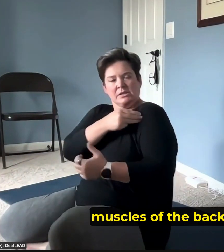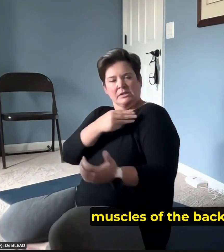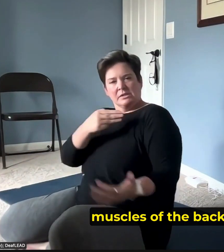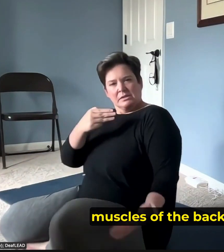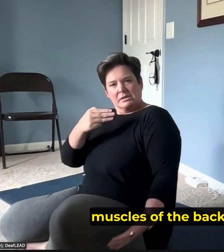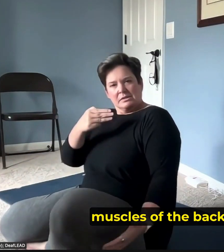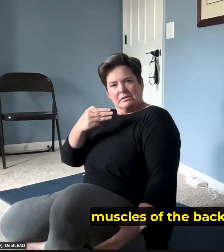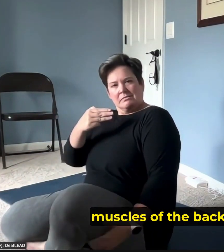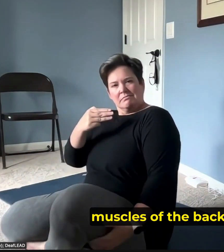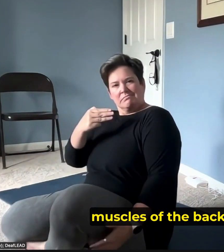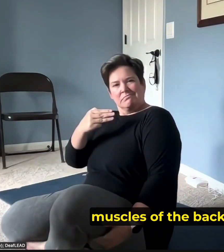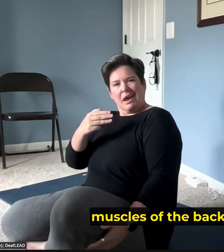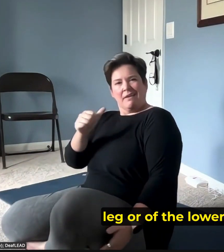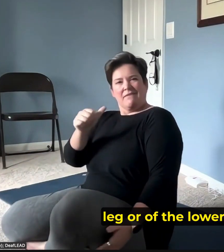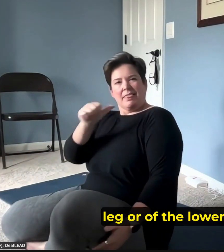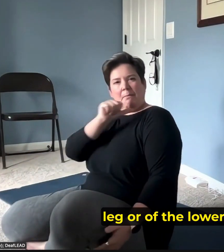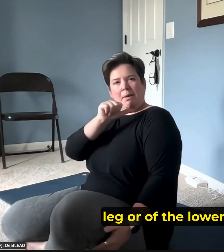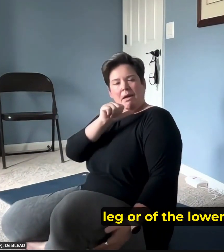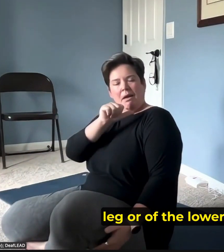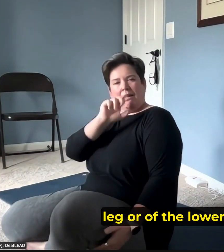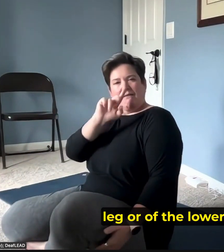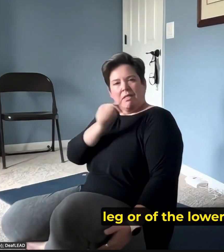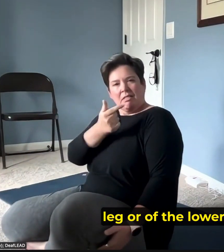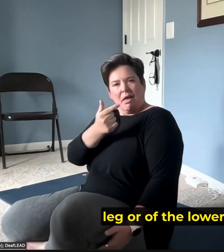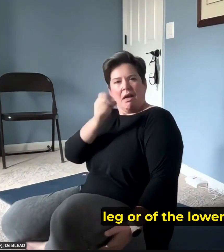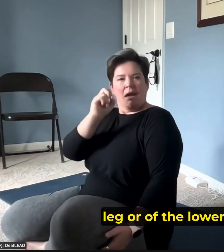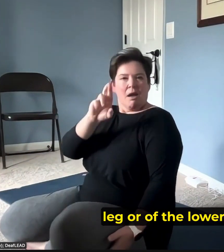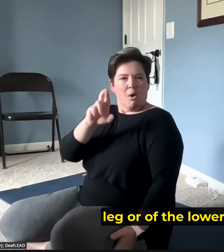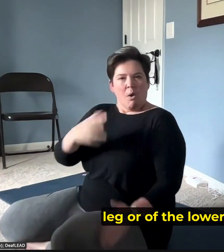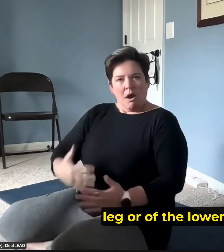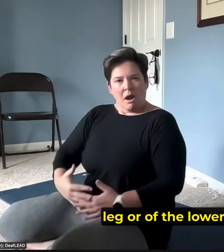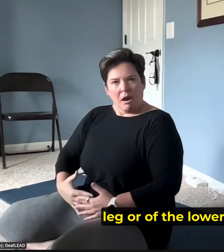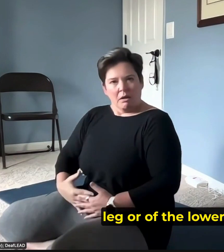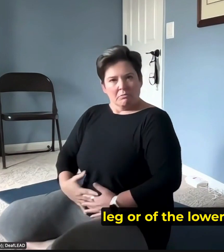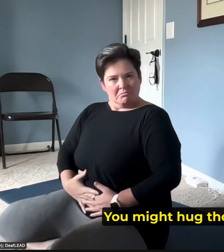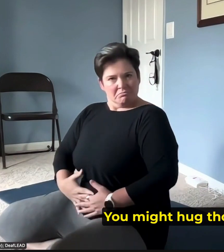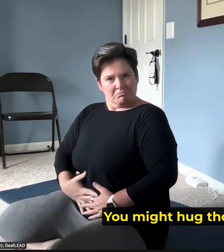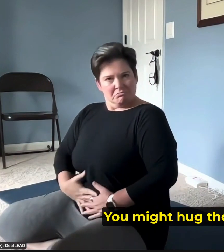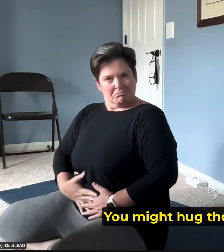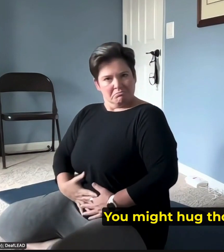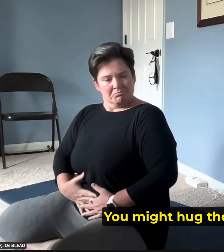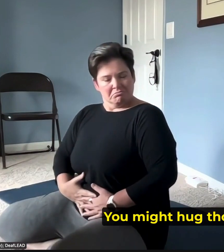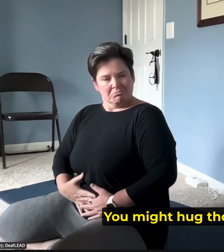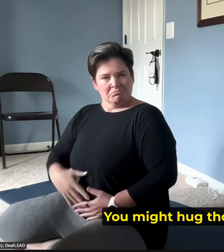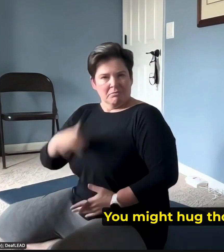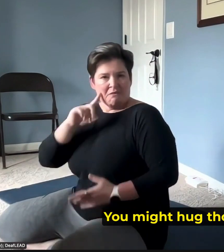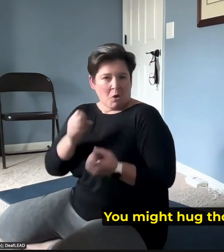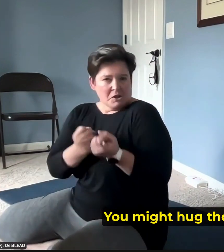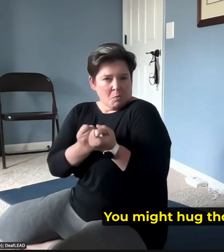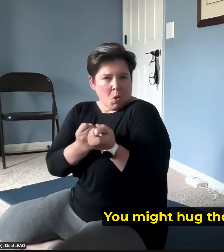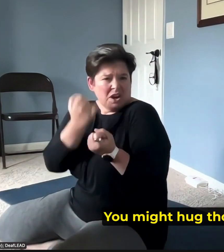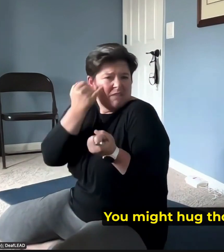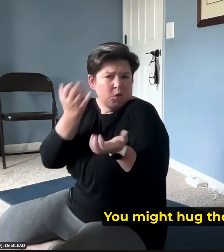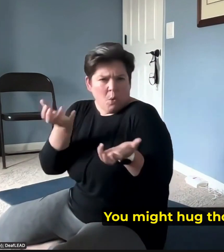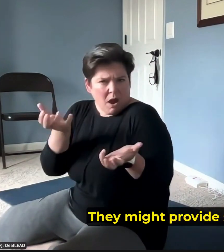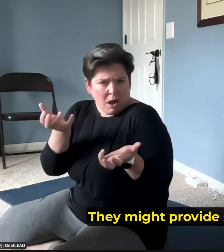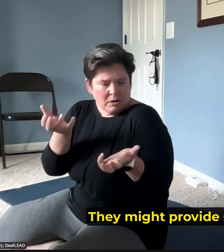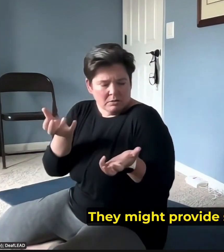muscles of the back of your leg or of the lower body. You might hug those in, they might